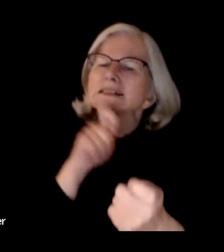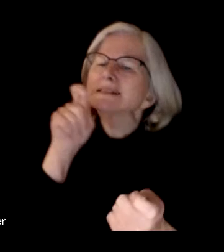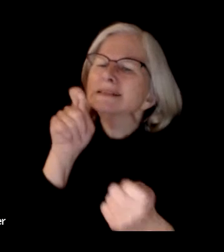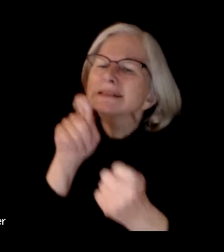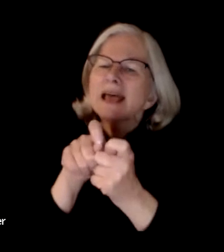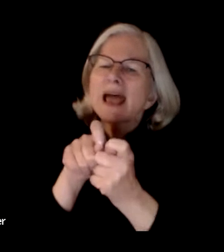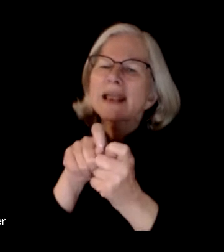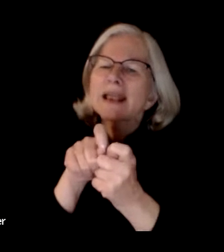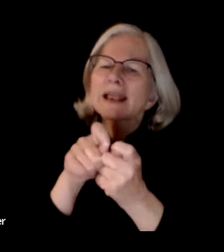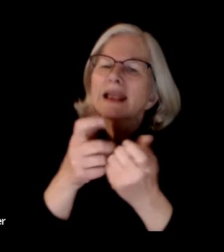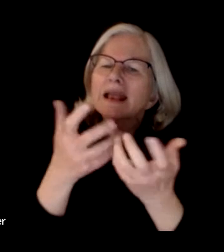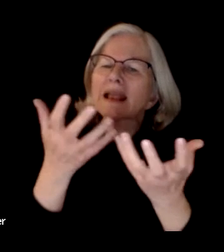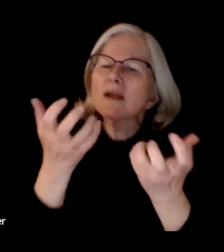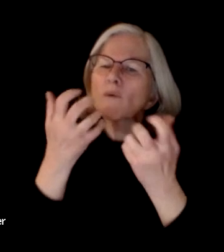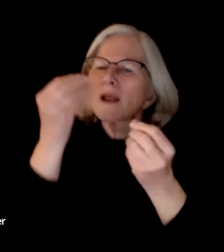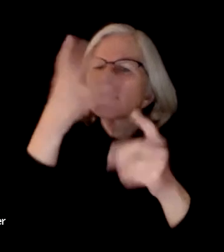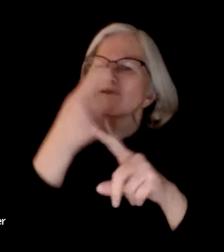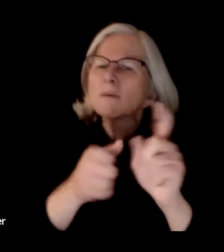why?